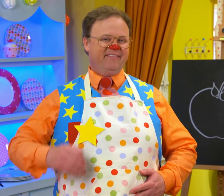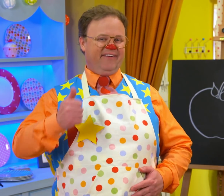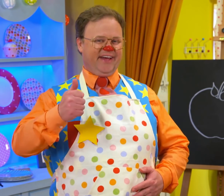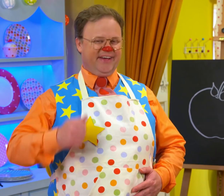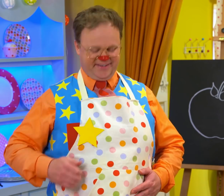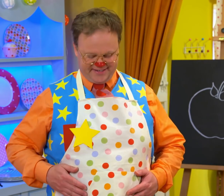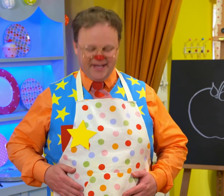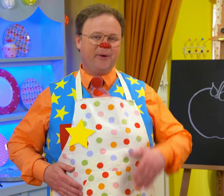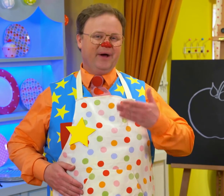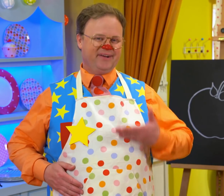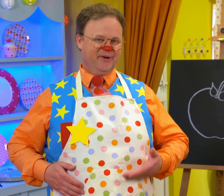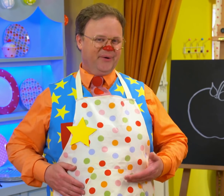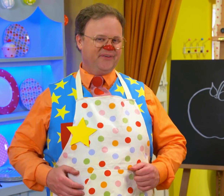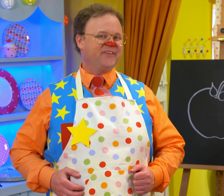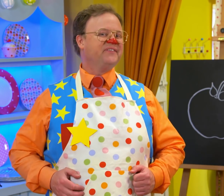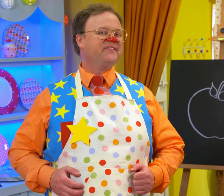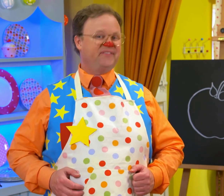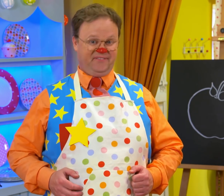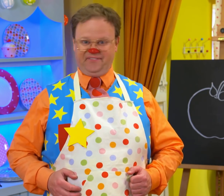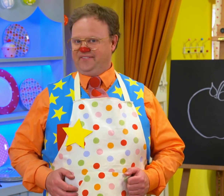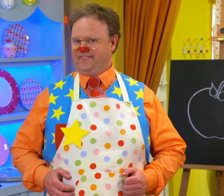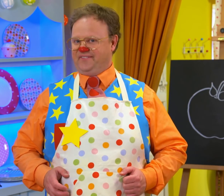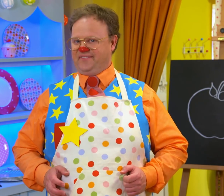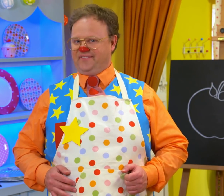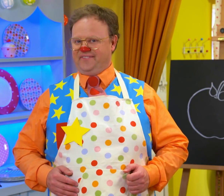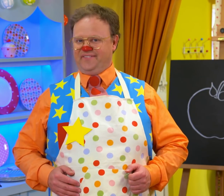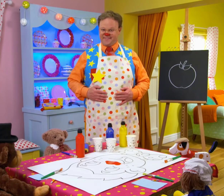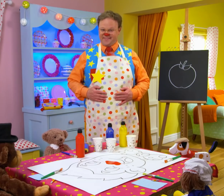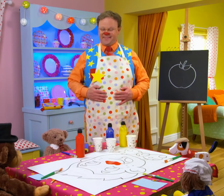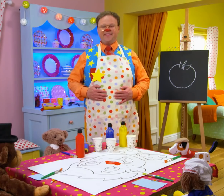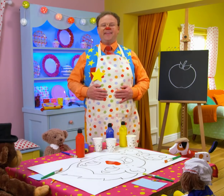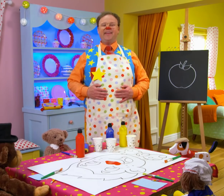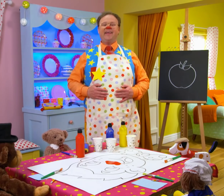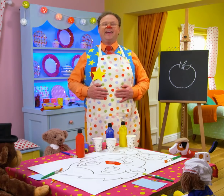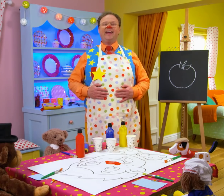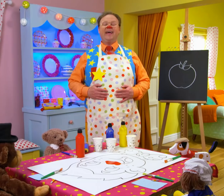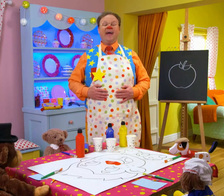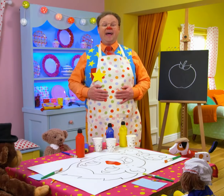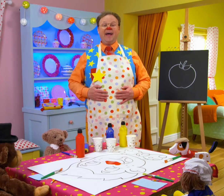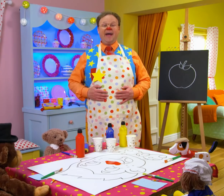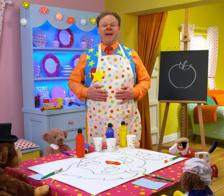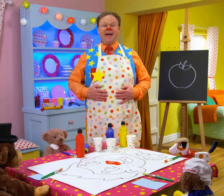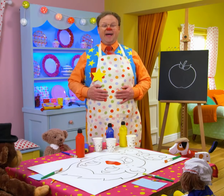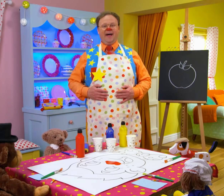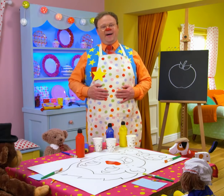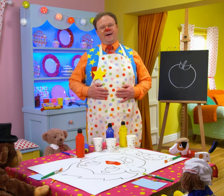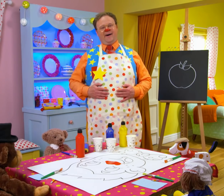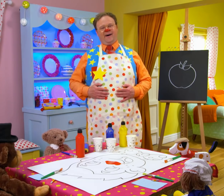Very good. Well taught. Thank you, Teacher Tumble. We think you're a star. Oh,